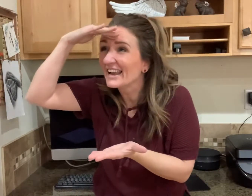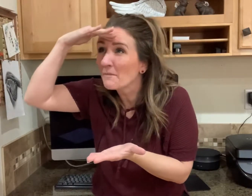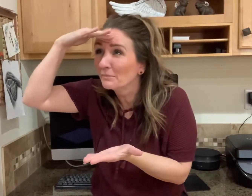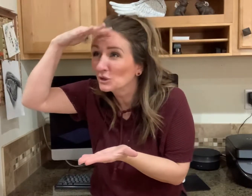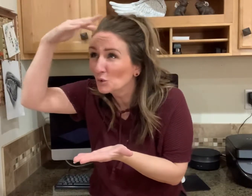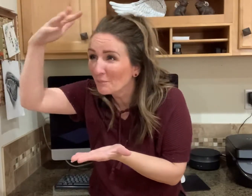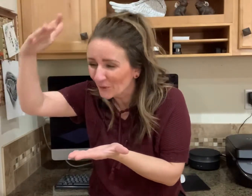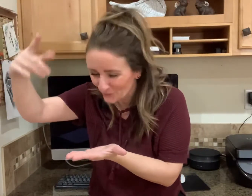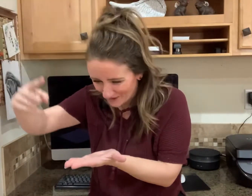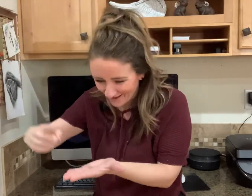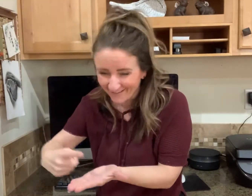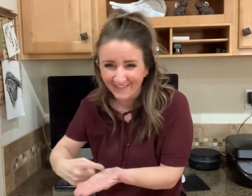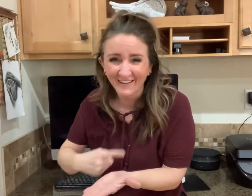a blue moon.